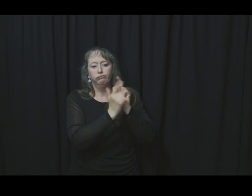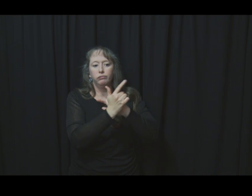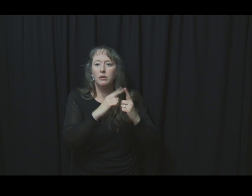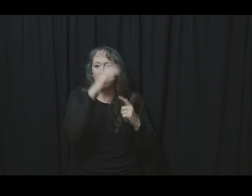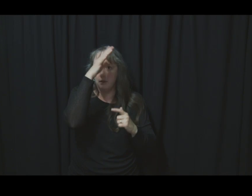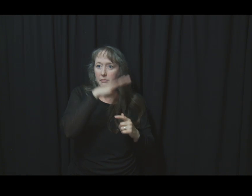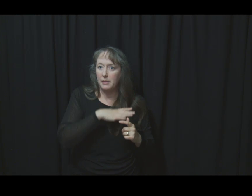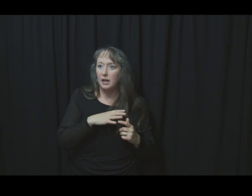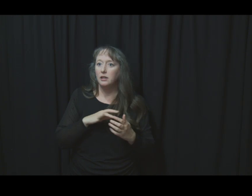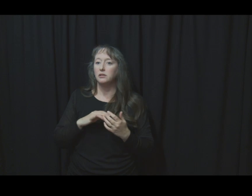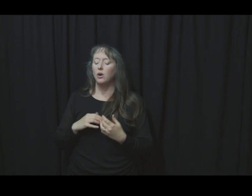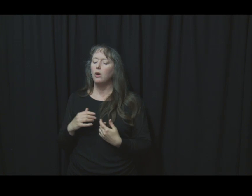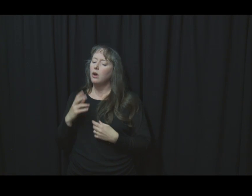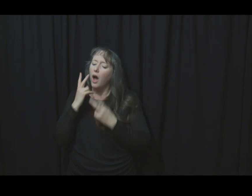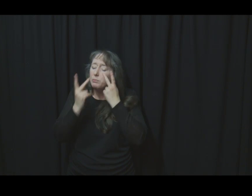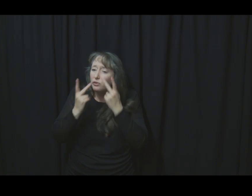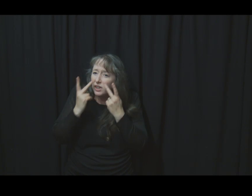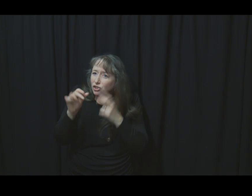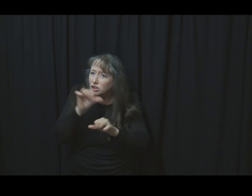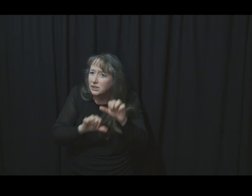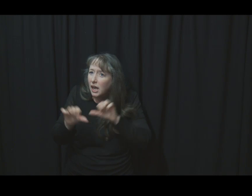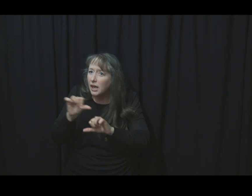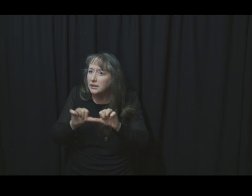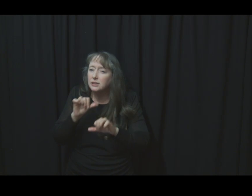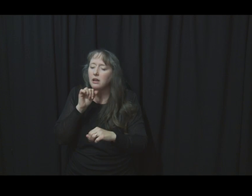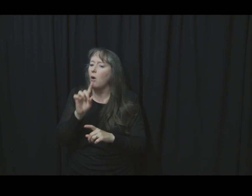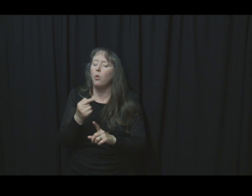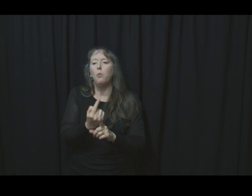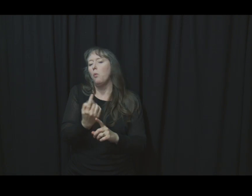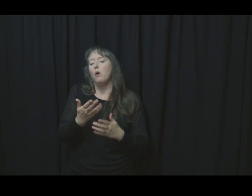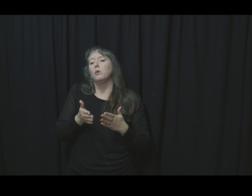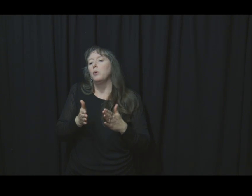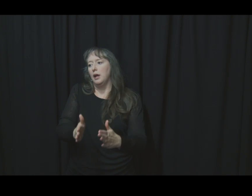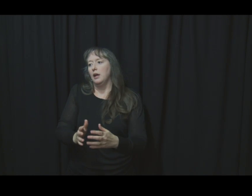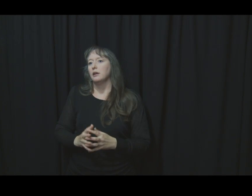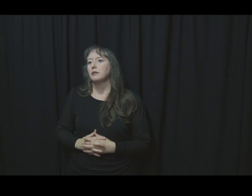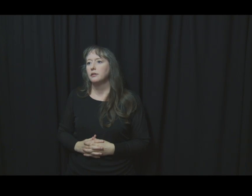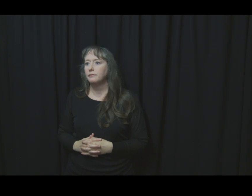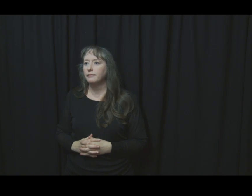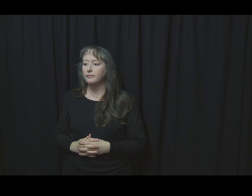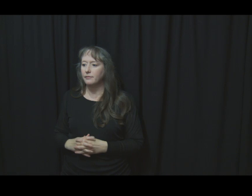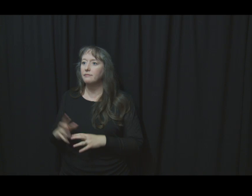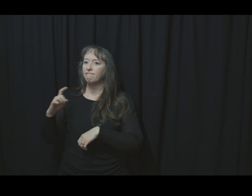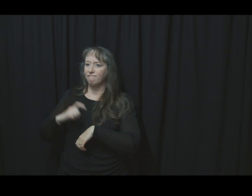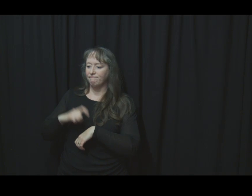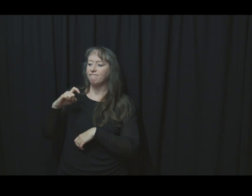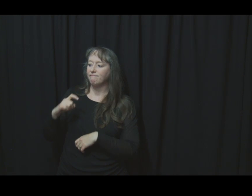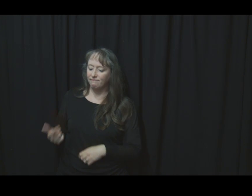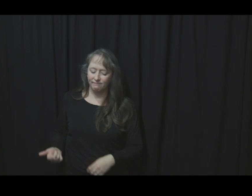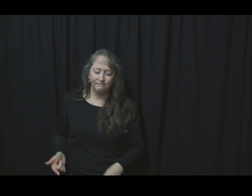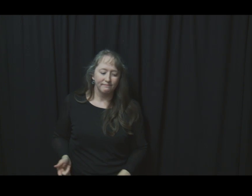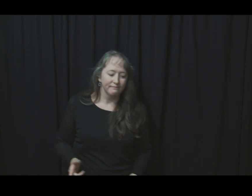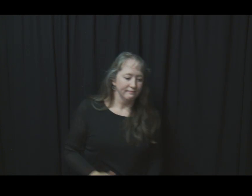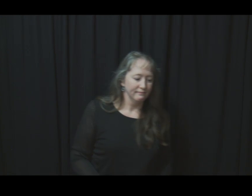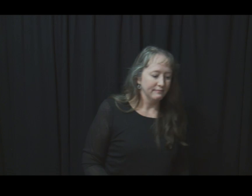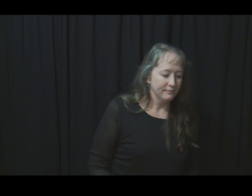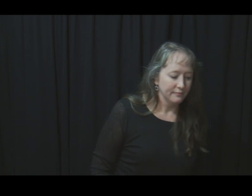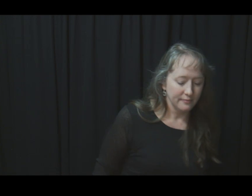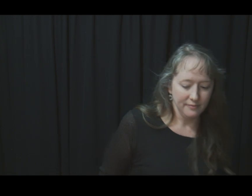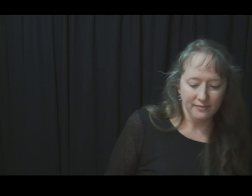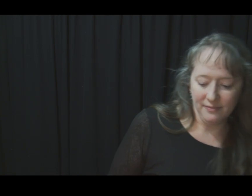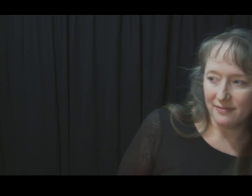science in today's modern scientific era. And that is time. I have the unenviable job of being the timekeeper